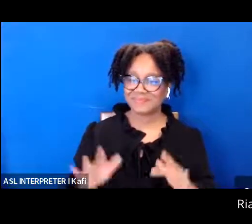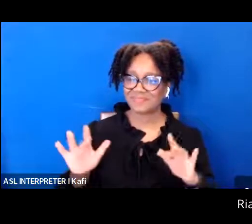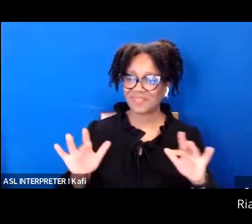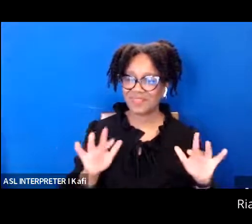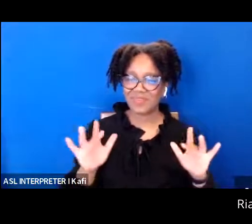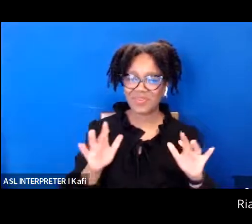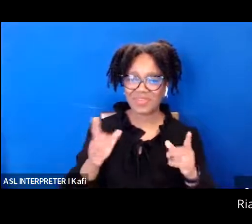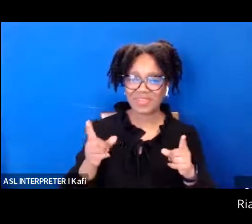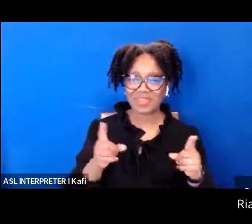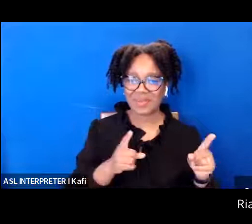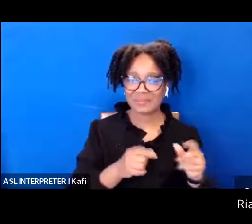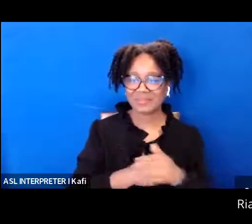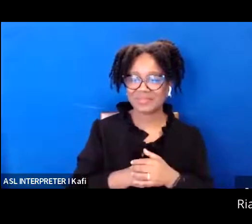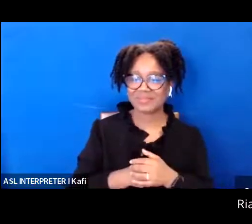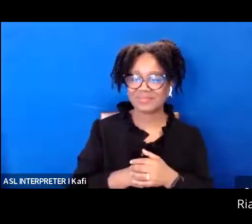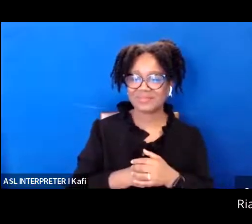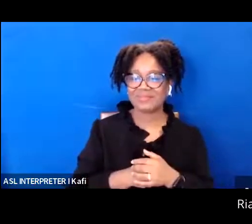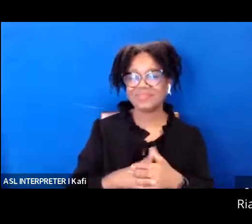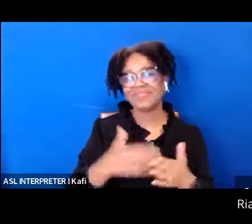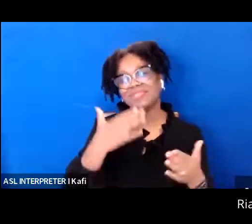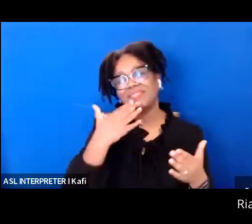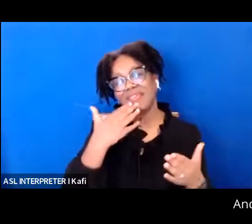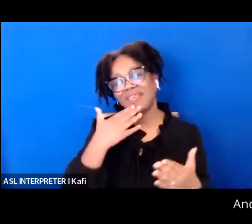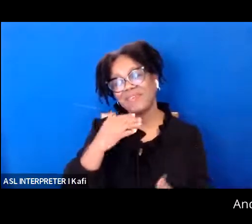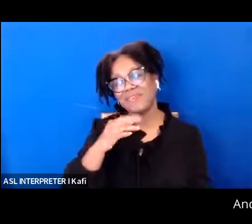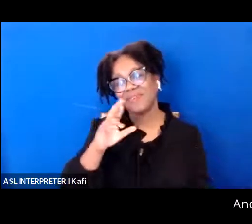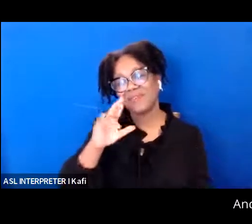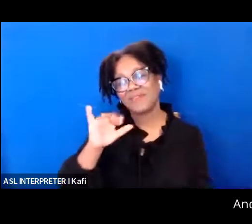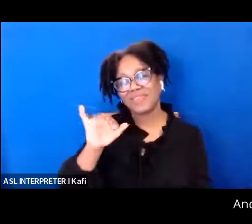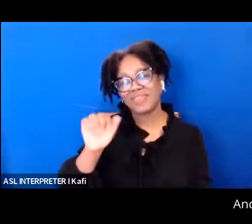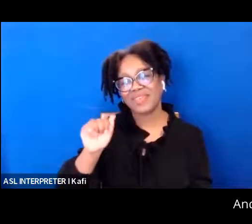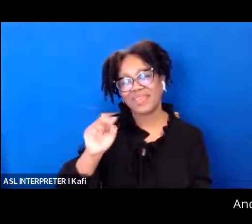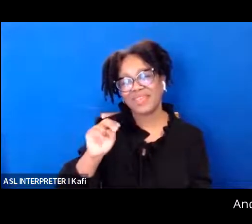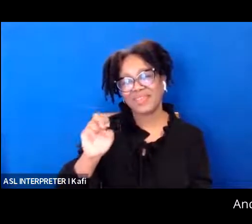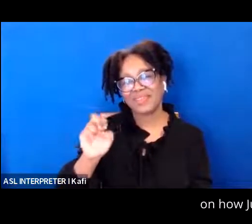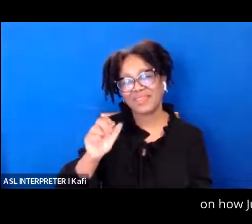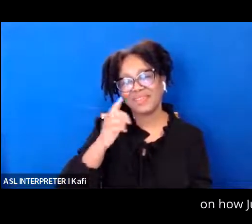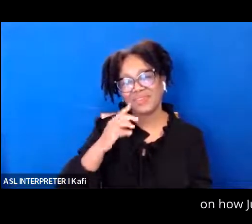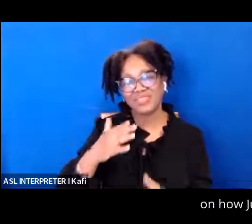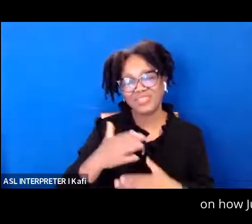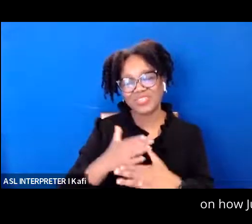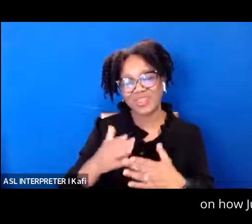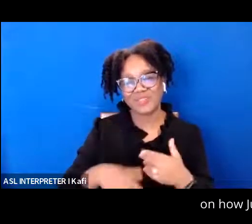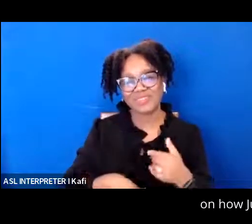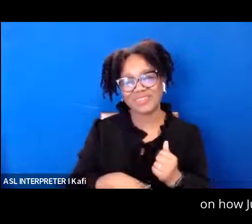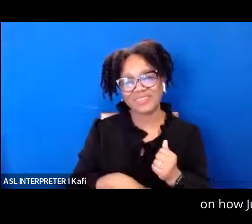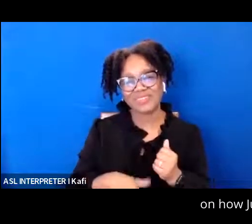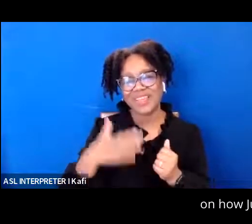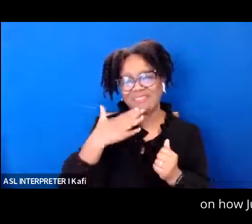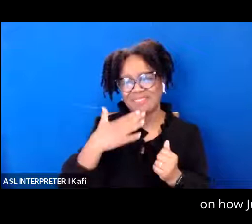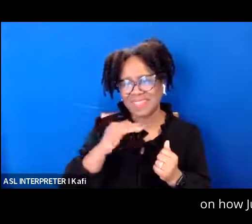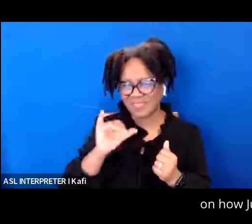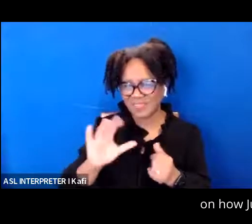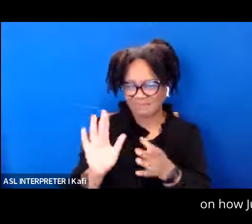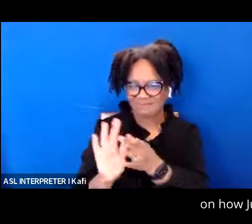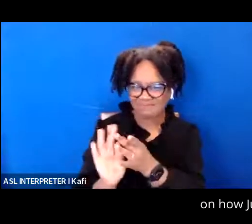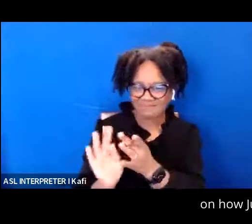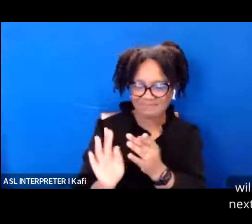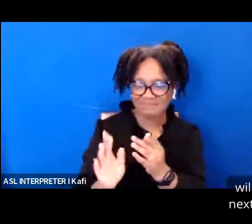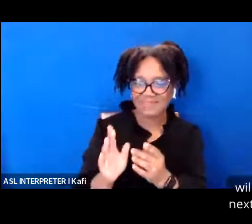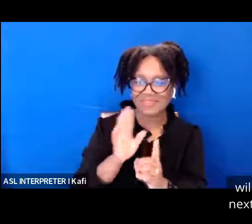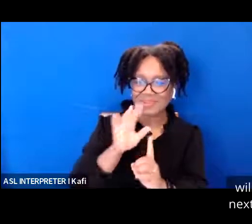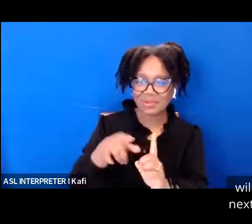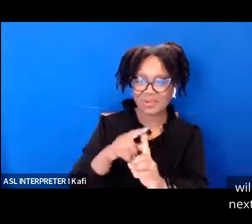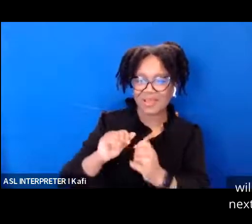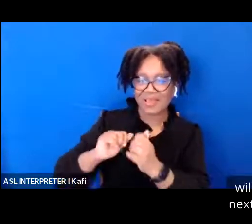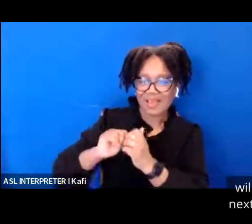thank you so much riann for sharing that and just these reflections on how judge katanji brown jackson